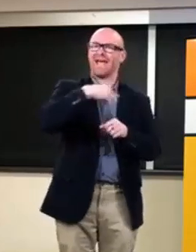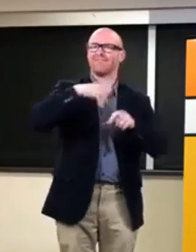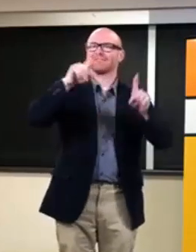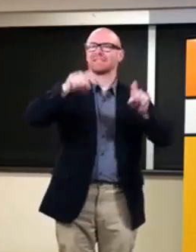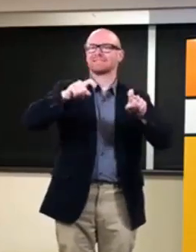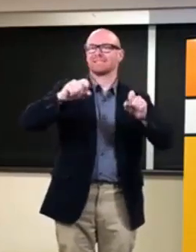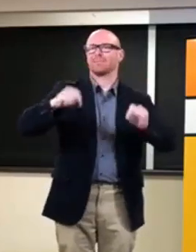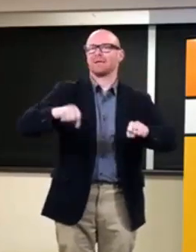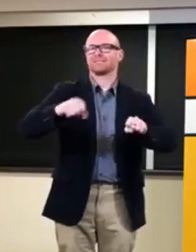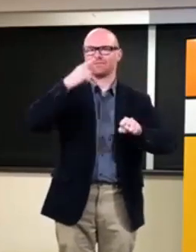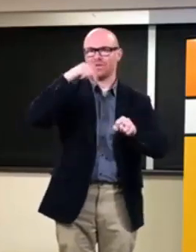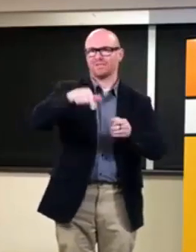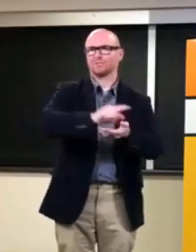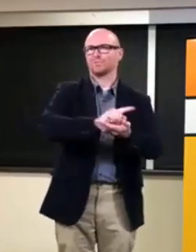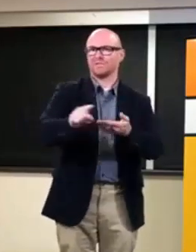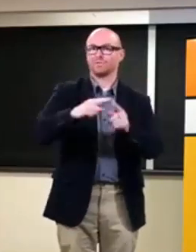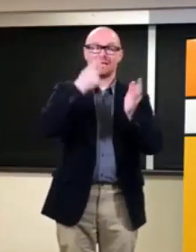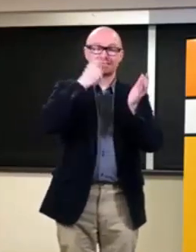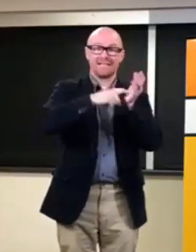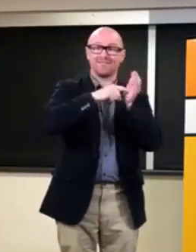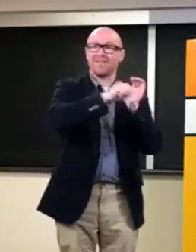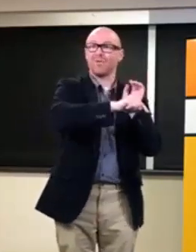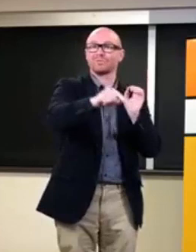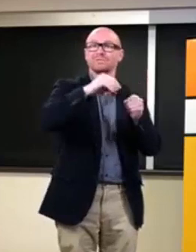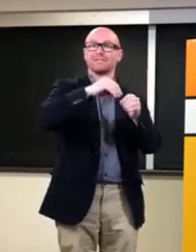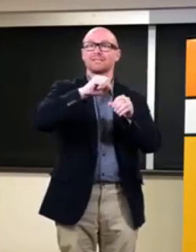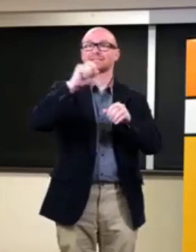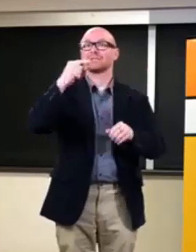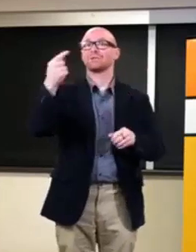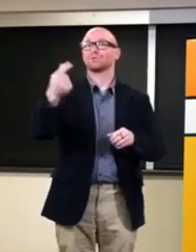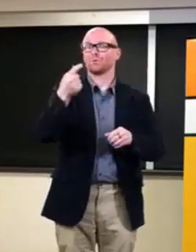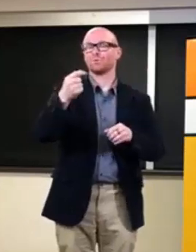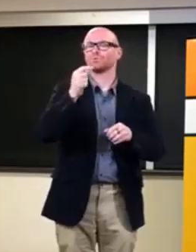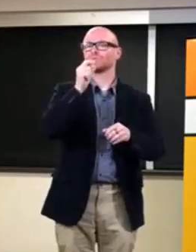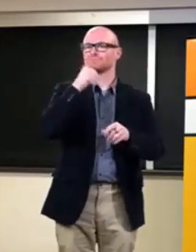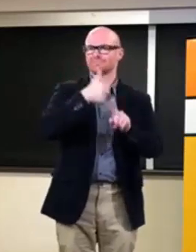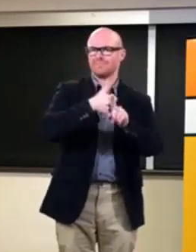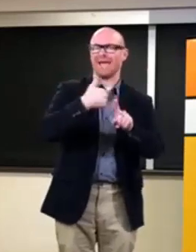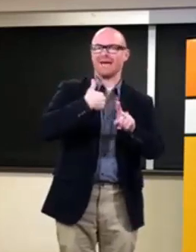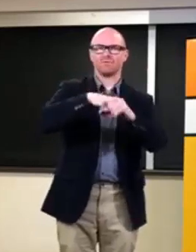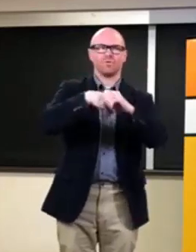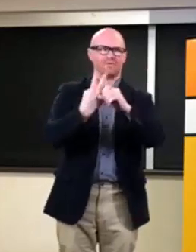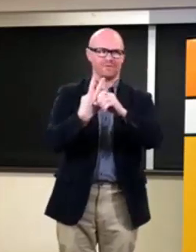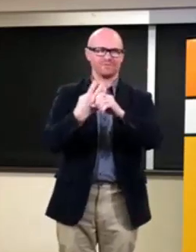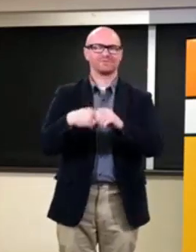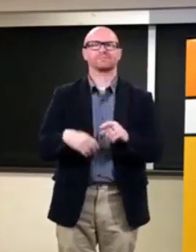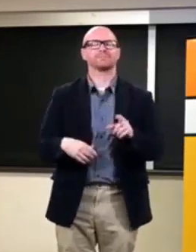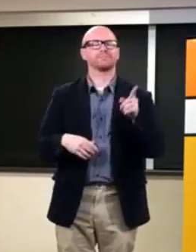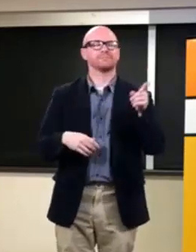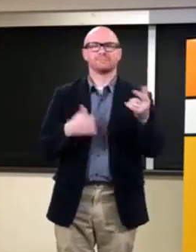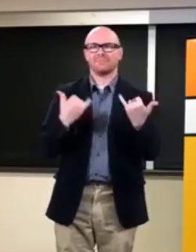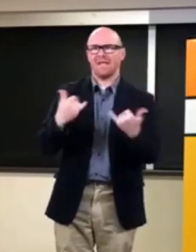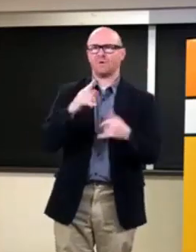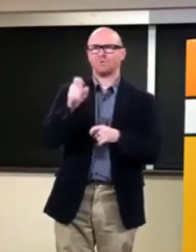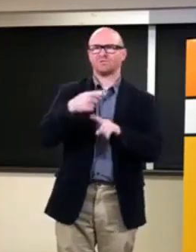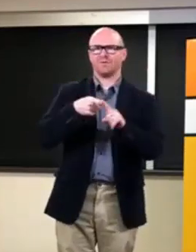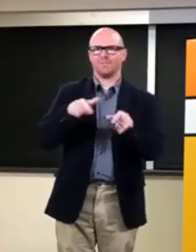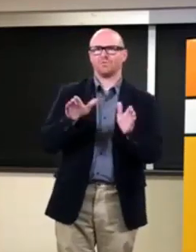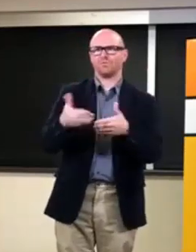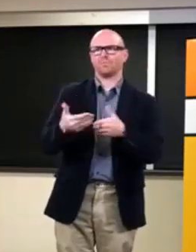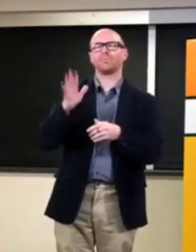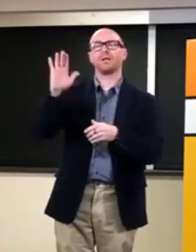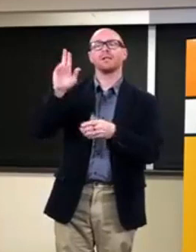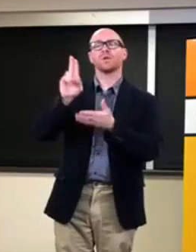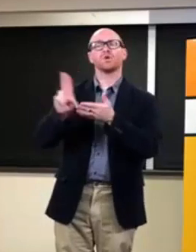capacity they need to be able to identify those with COVID-19. Okay, go ahead in the room. Do we know why the University of